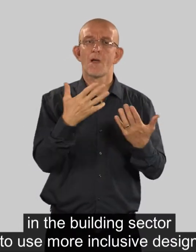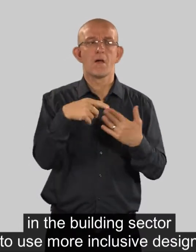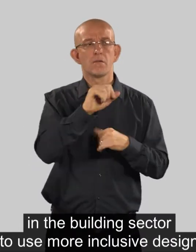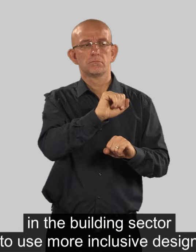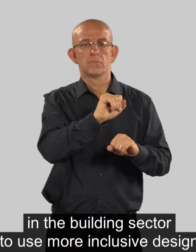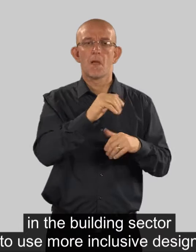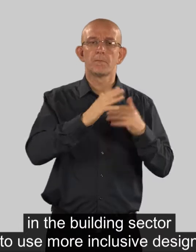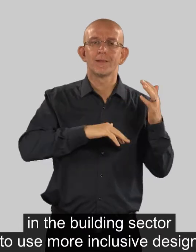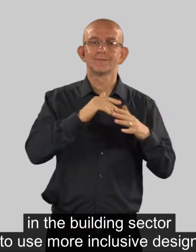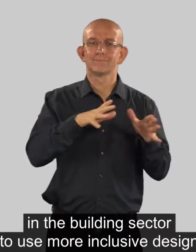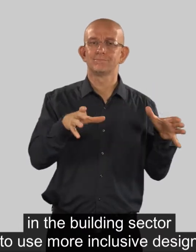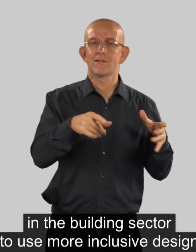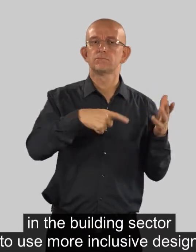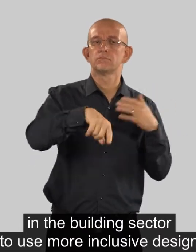use more inclusive design.